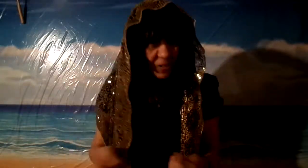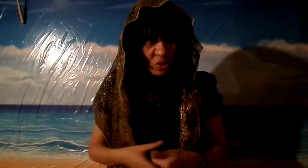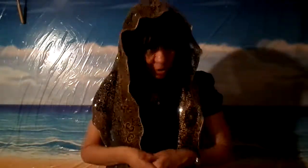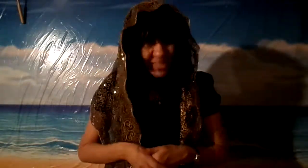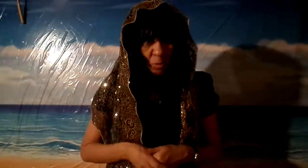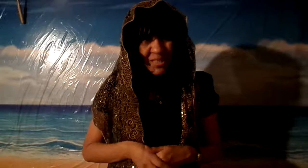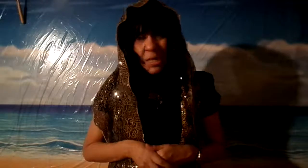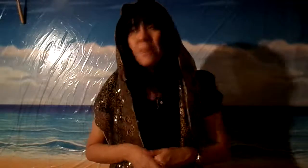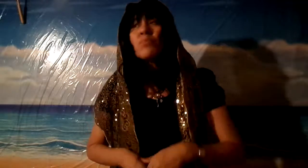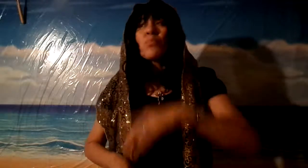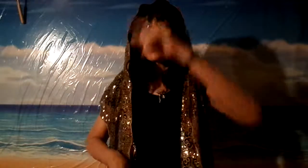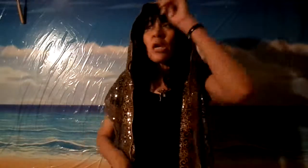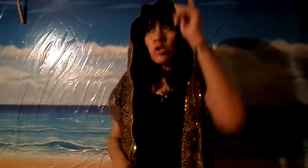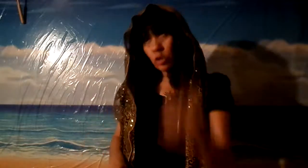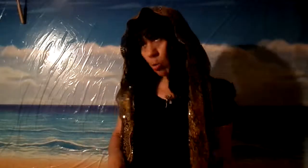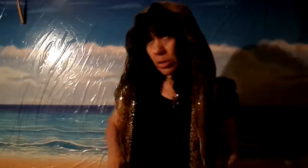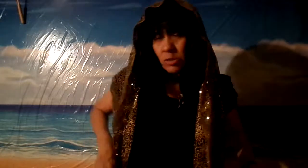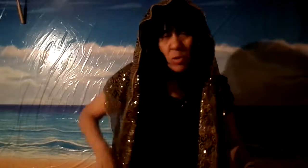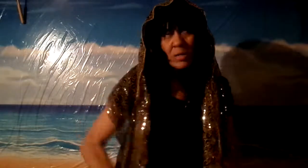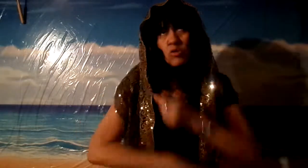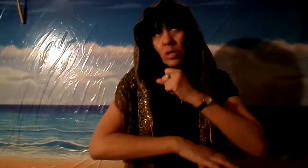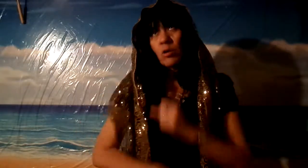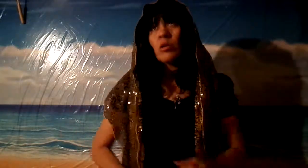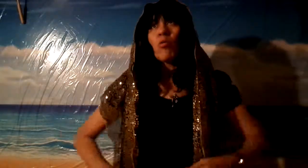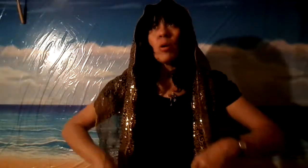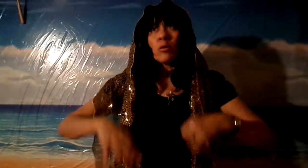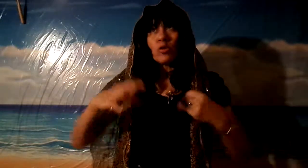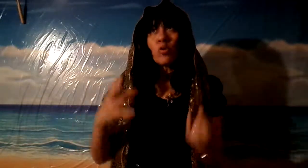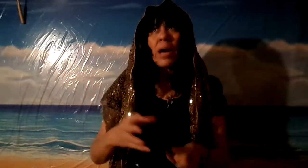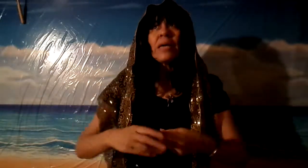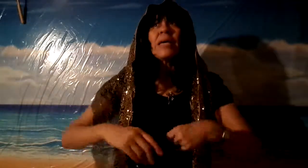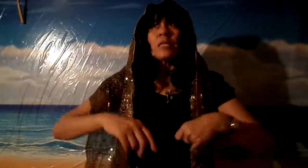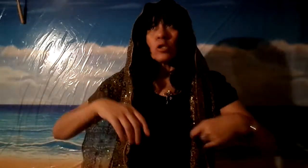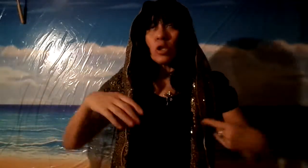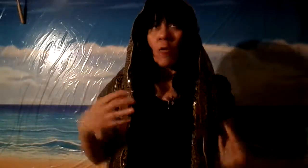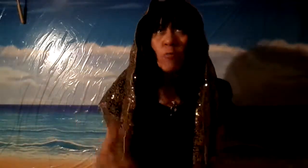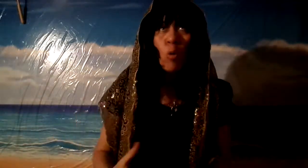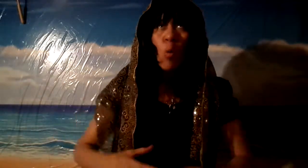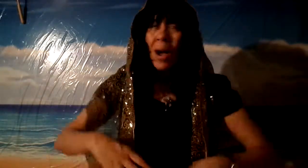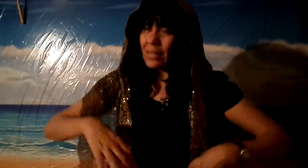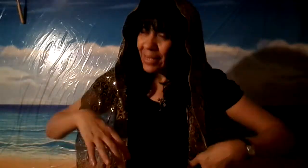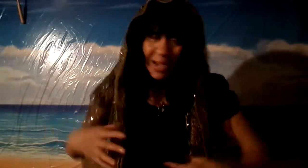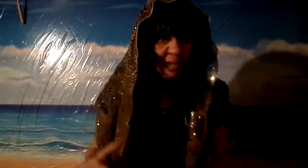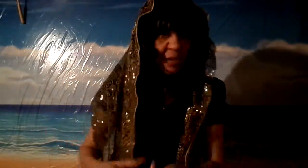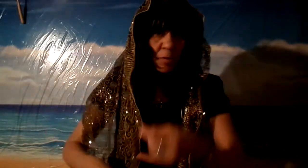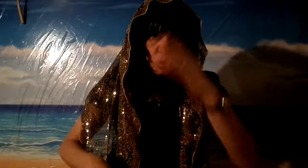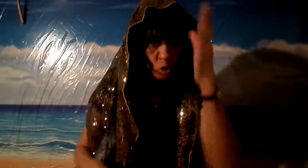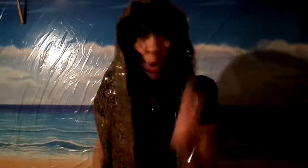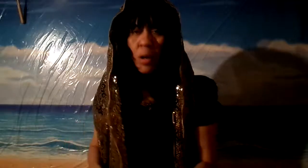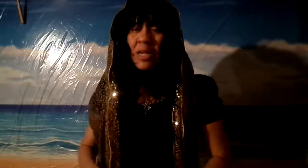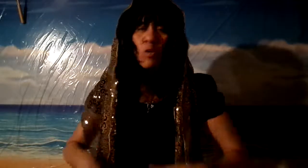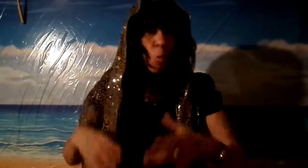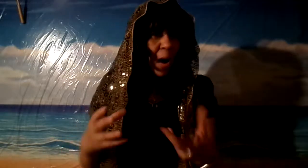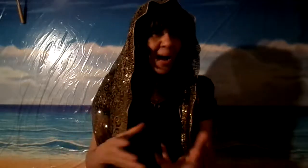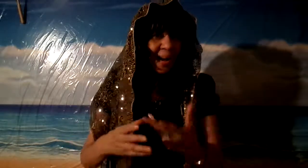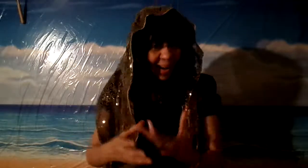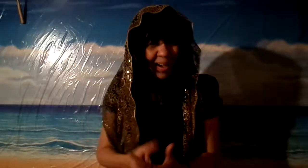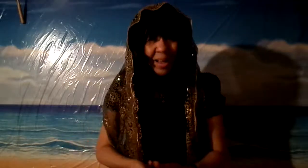You understand what I'm saying? So that what I try to tell you, when you try, if you want God give you the tongue and you want God